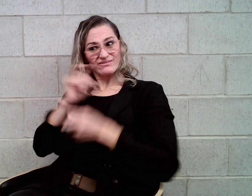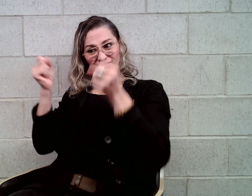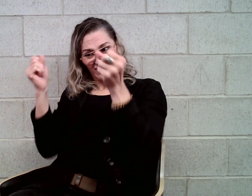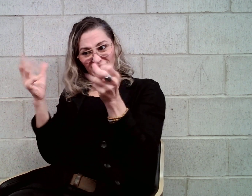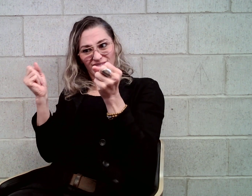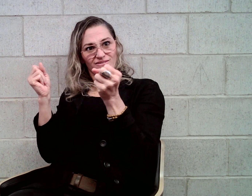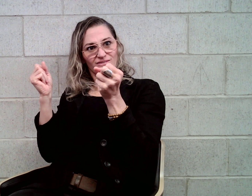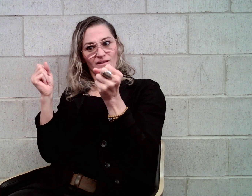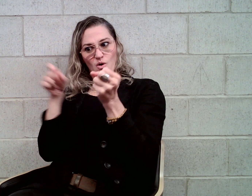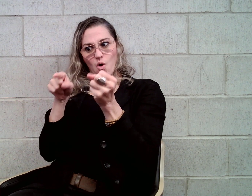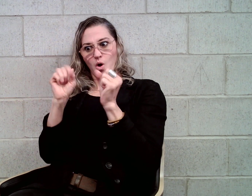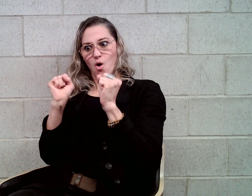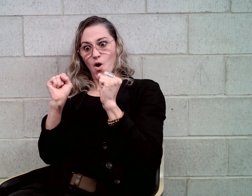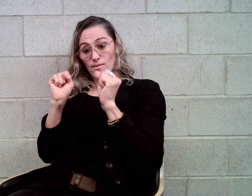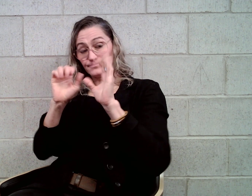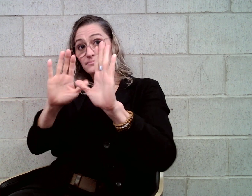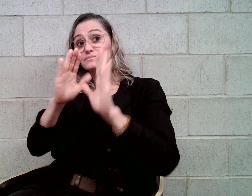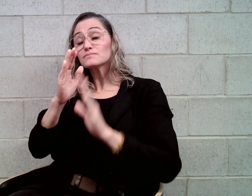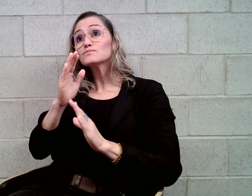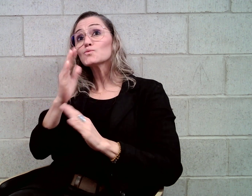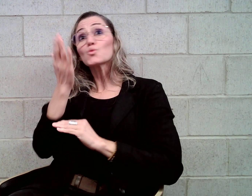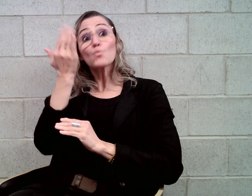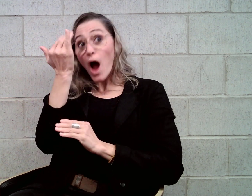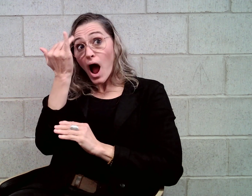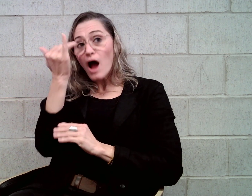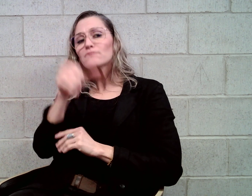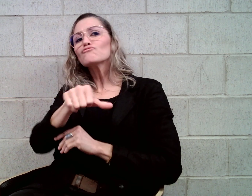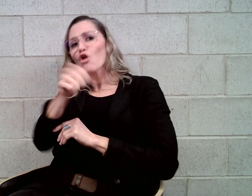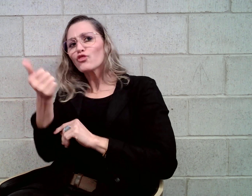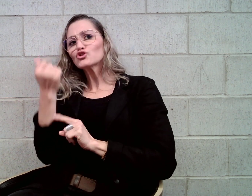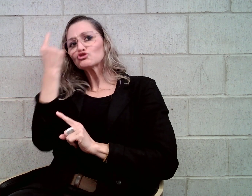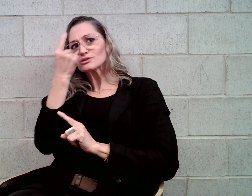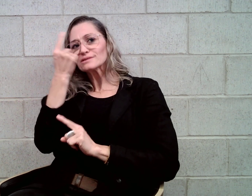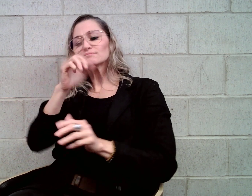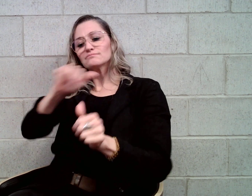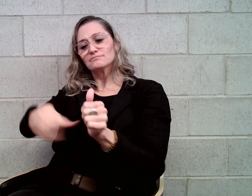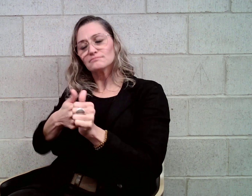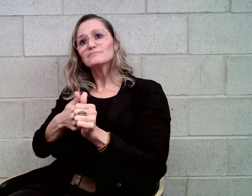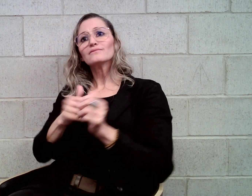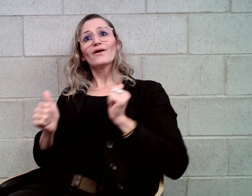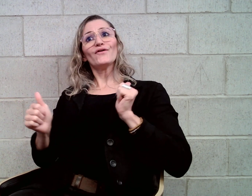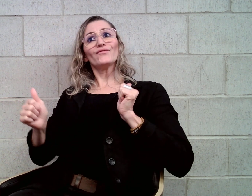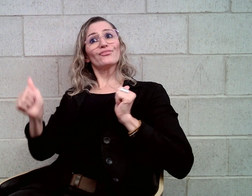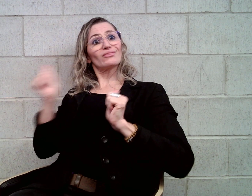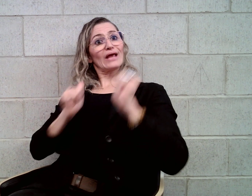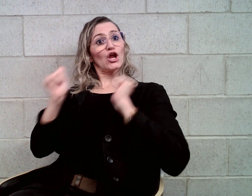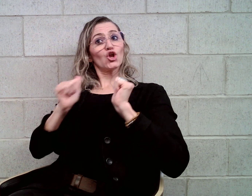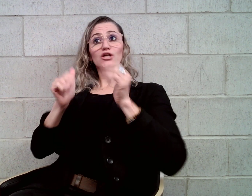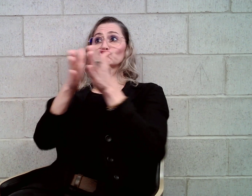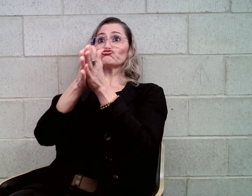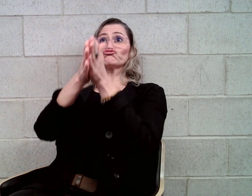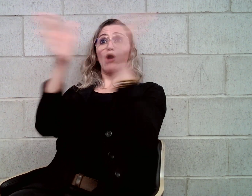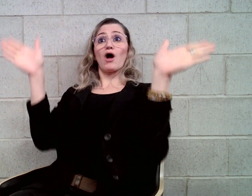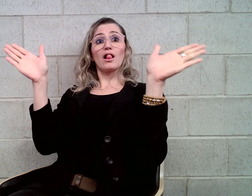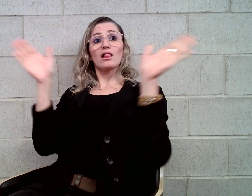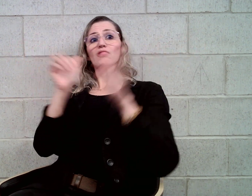meanings of a word. And as somebody born and raised culturally deaf, I can think, how can I convey that? And in theater